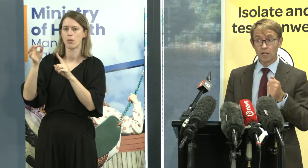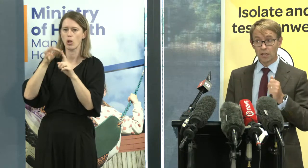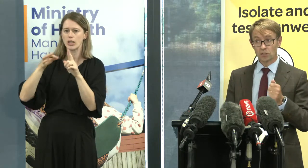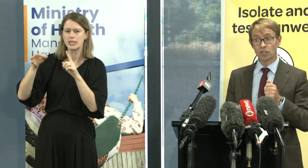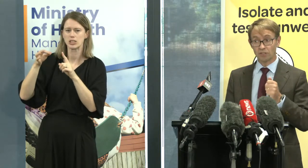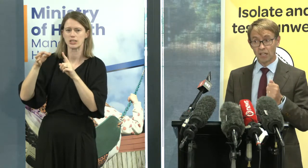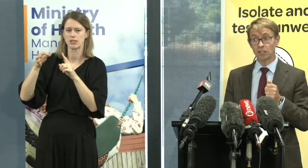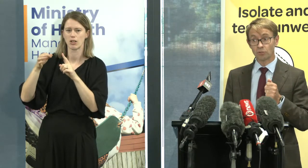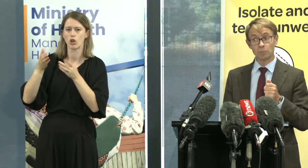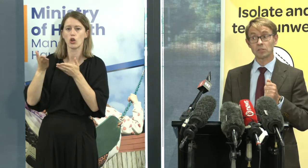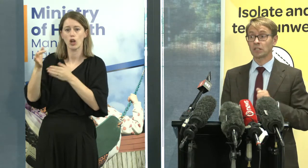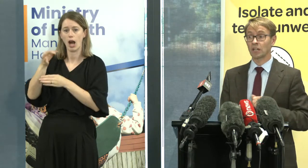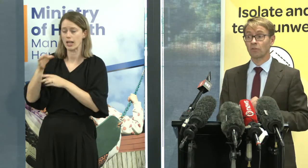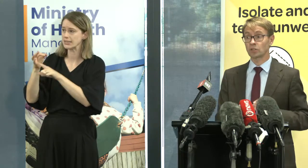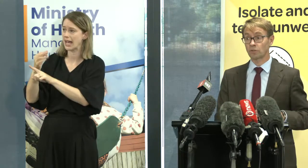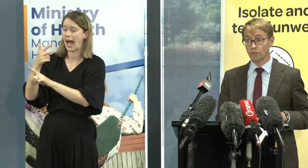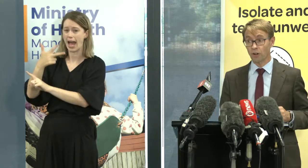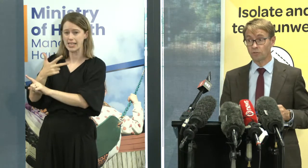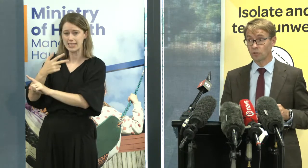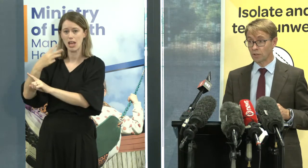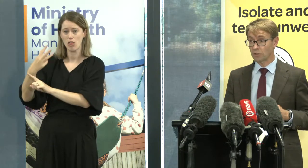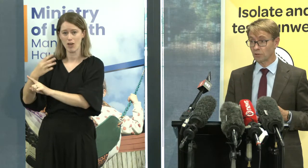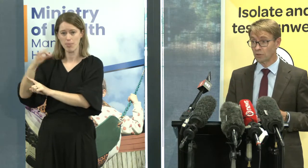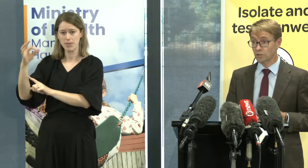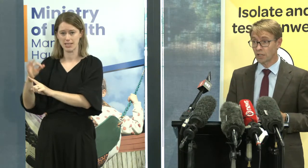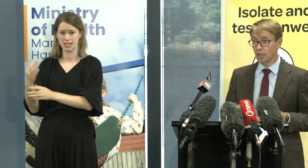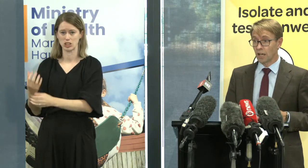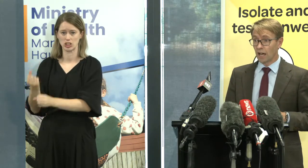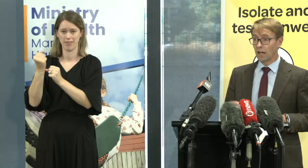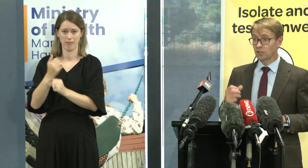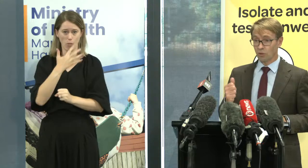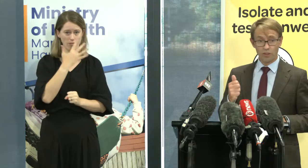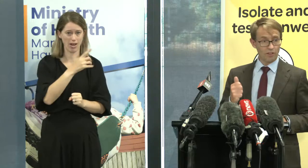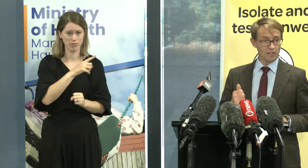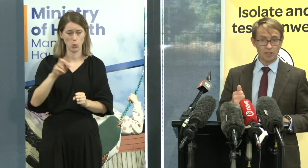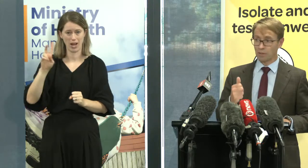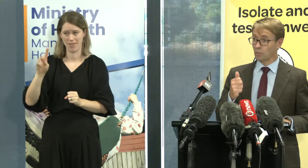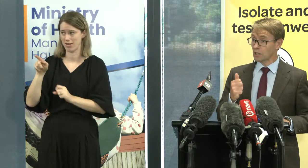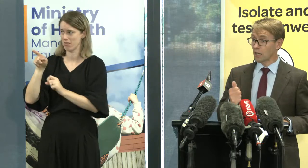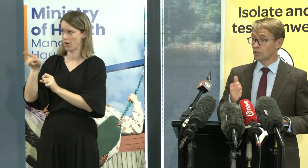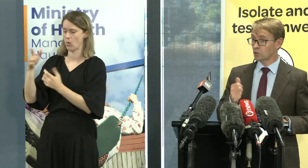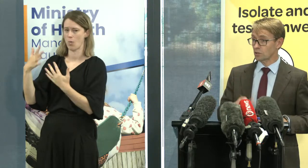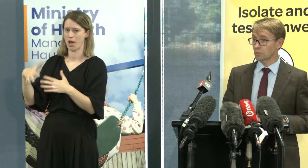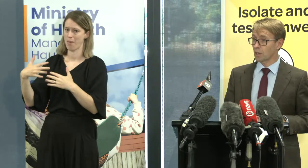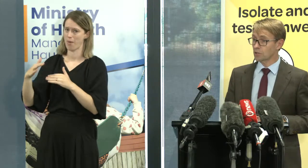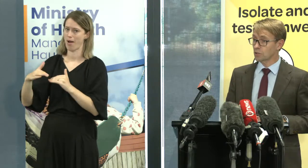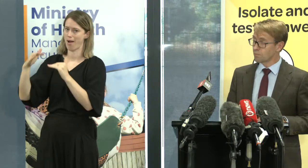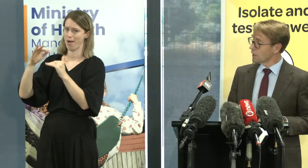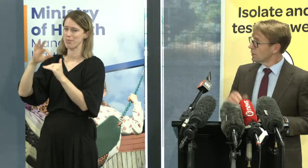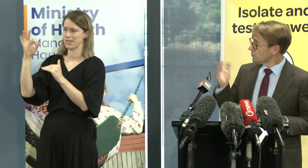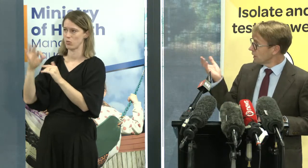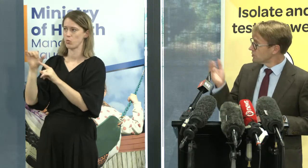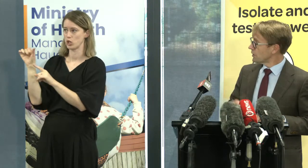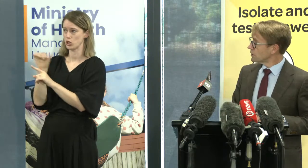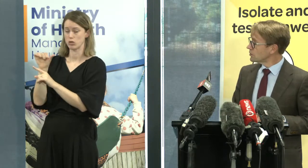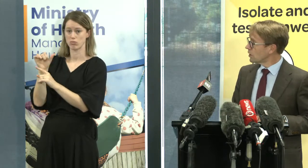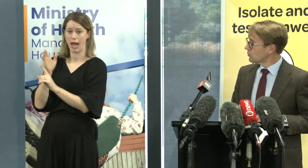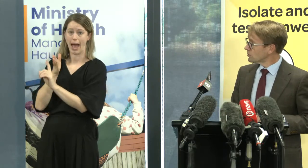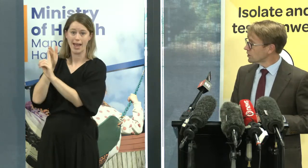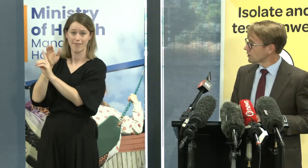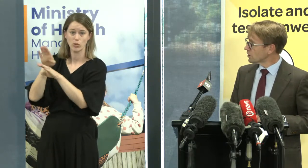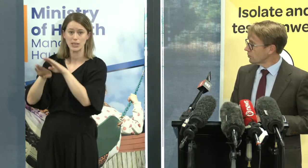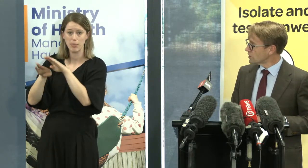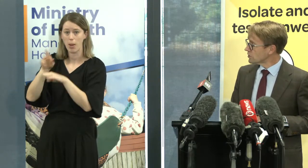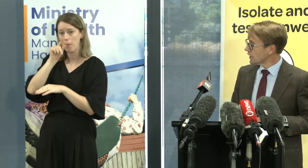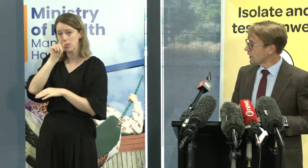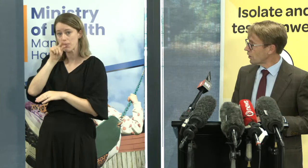Cooks has achieved 83% coverage for their 5 to 11-year-olds. So I think that's something we can and should aspire to. But perhaps, Peter, you might